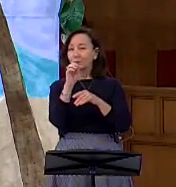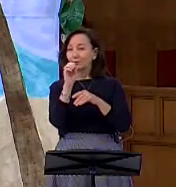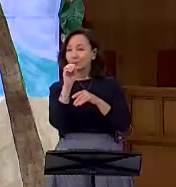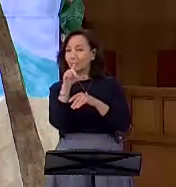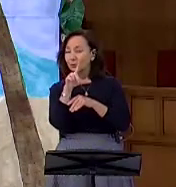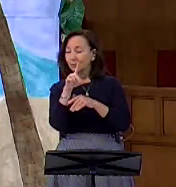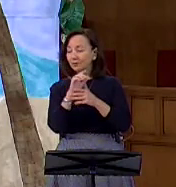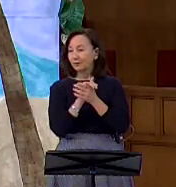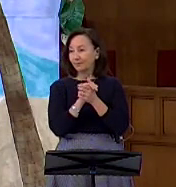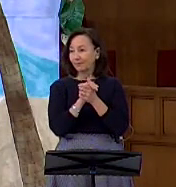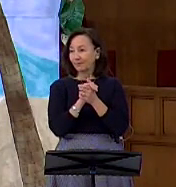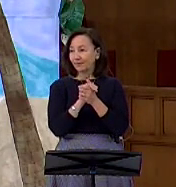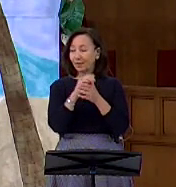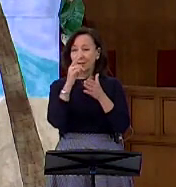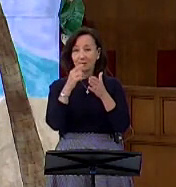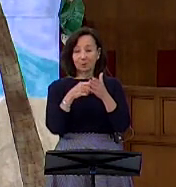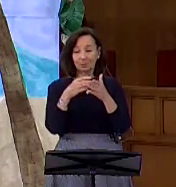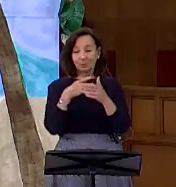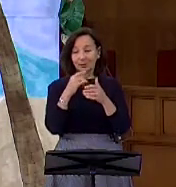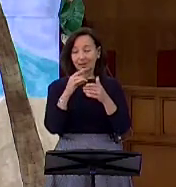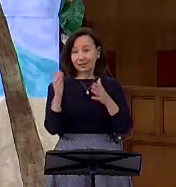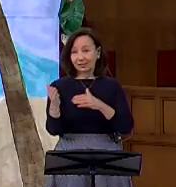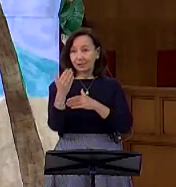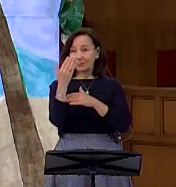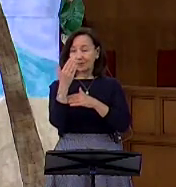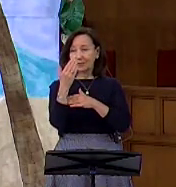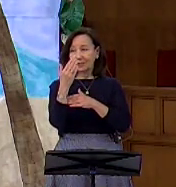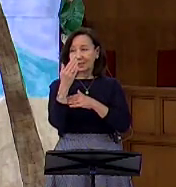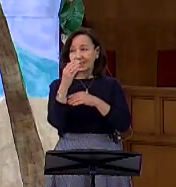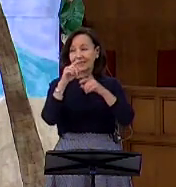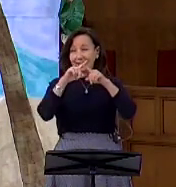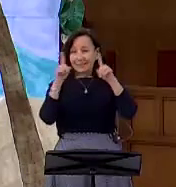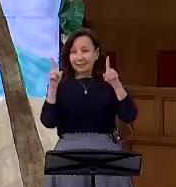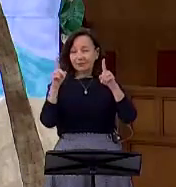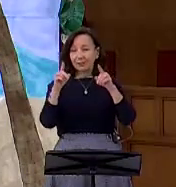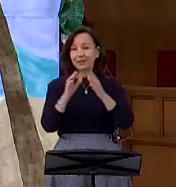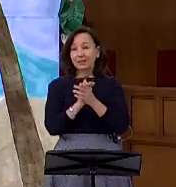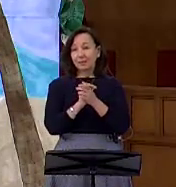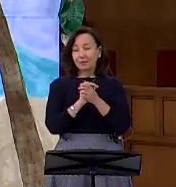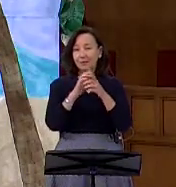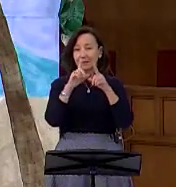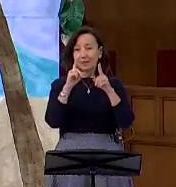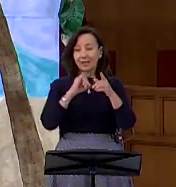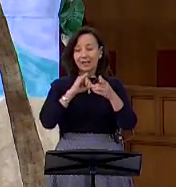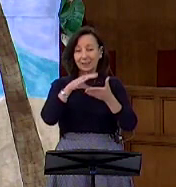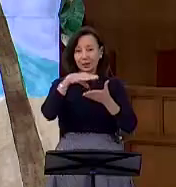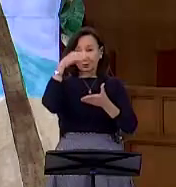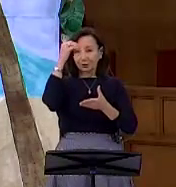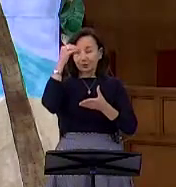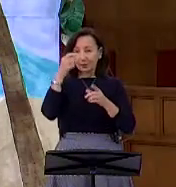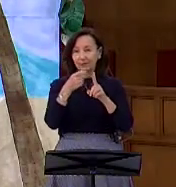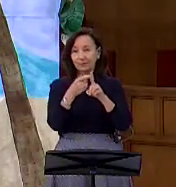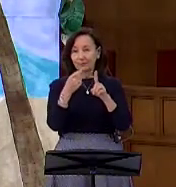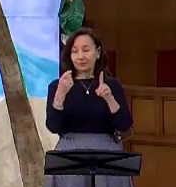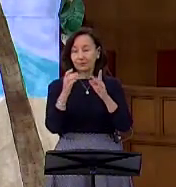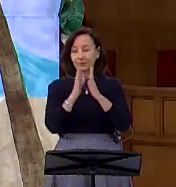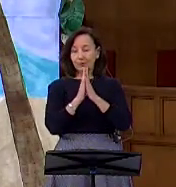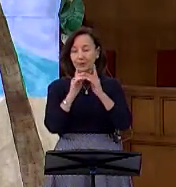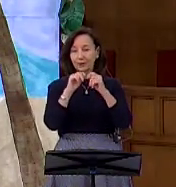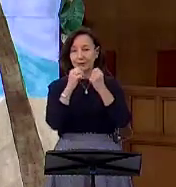Now, what we'd like to do this morning, and this is a little different, but I learned from a prayer